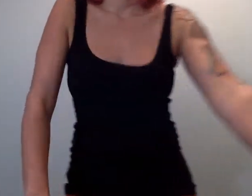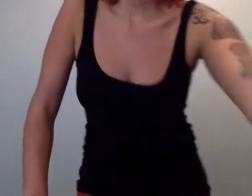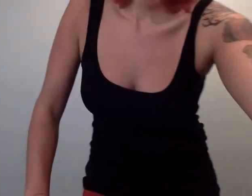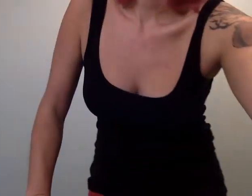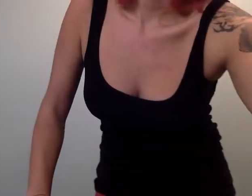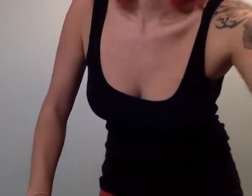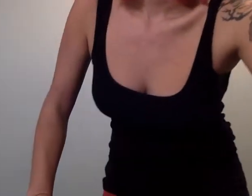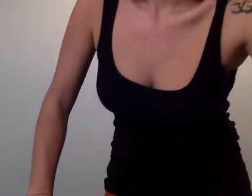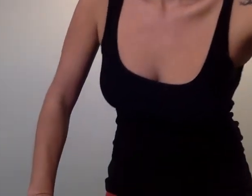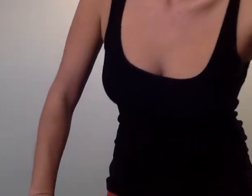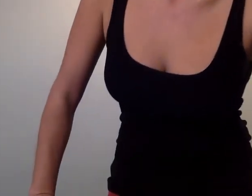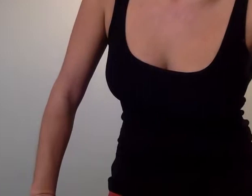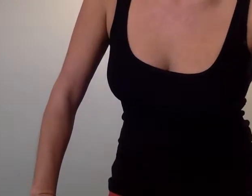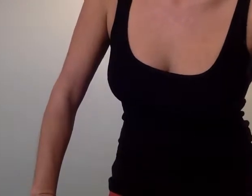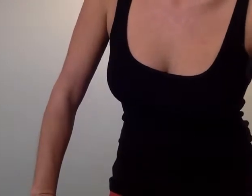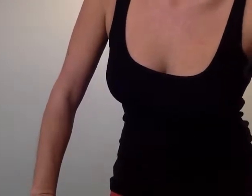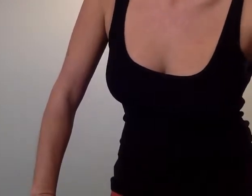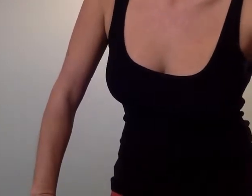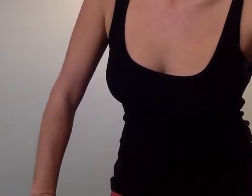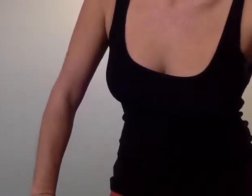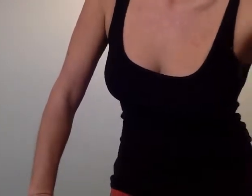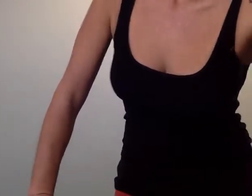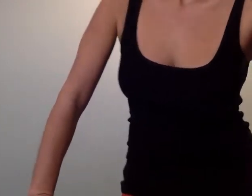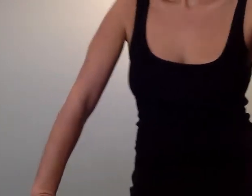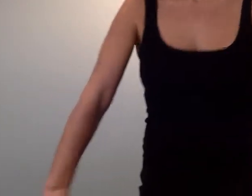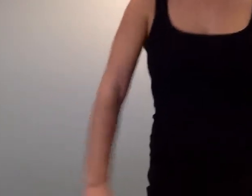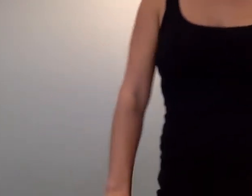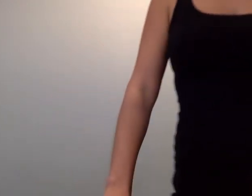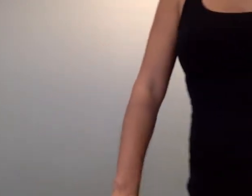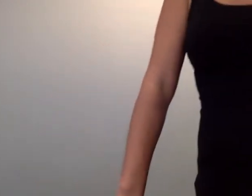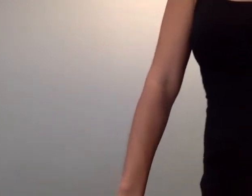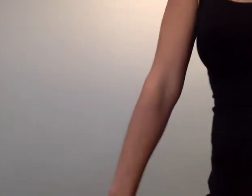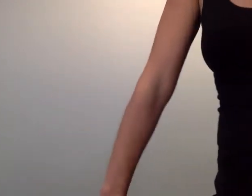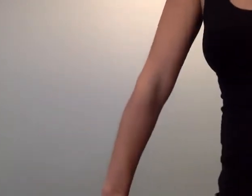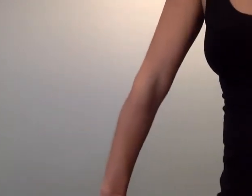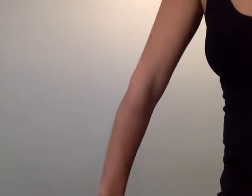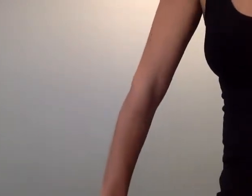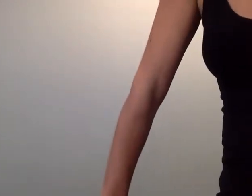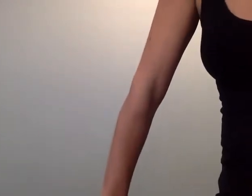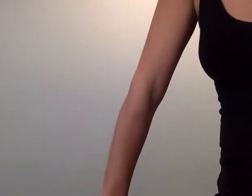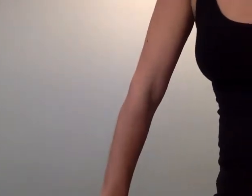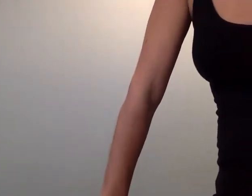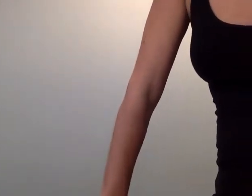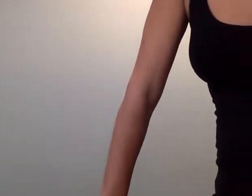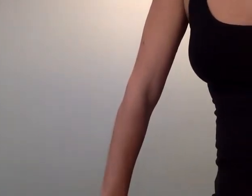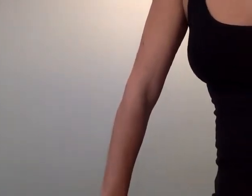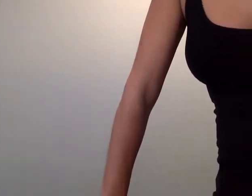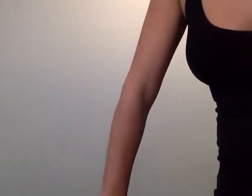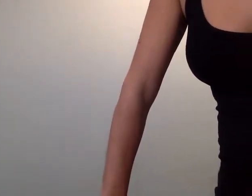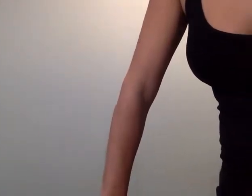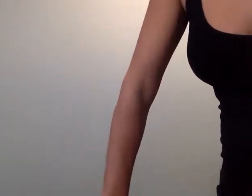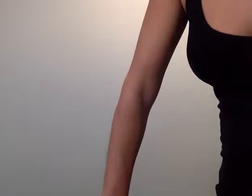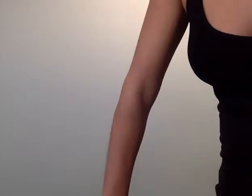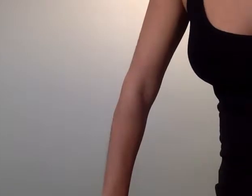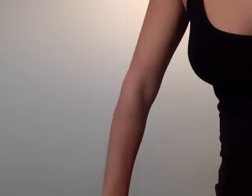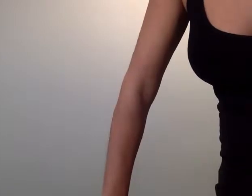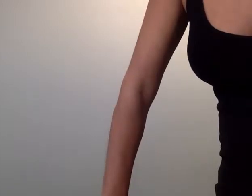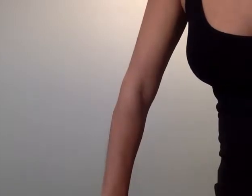Maureen Oldham, and I would like to share with you a very favorite recipe that I have for cheesecake. It's one that I used when I started my